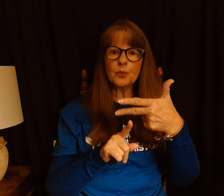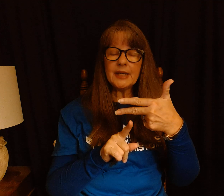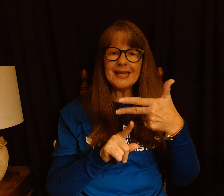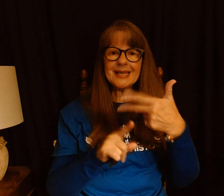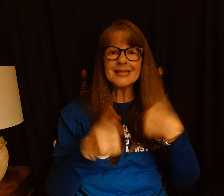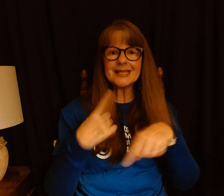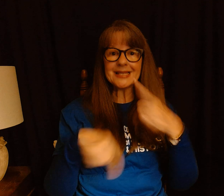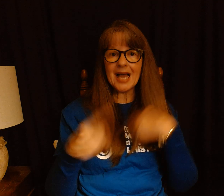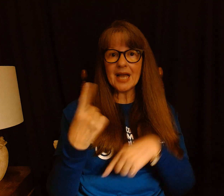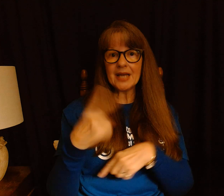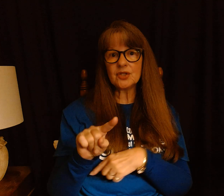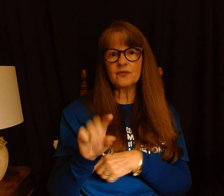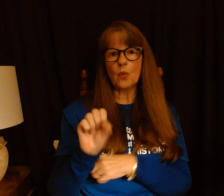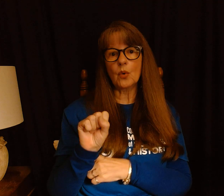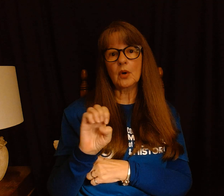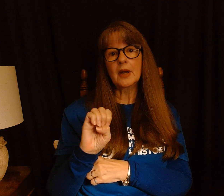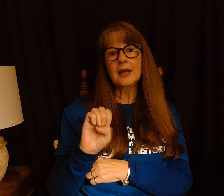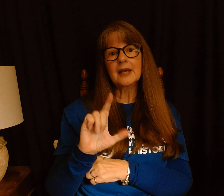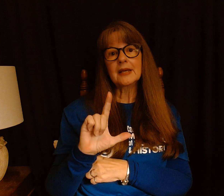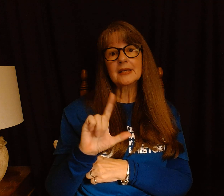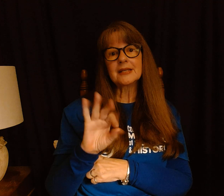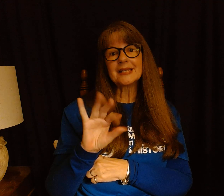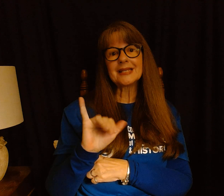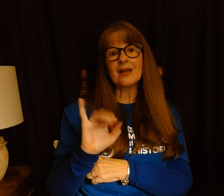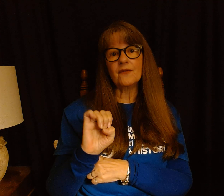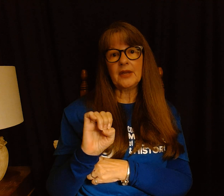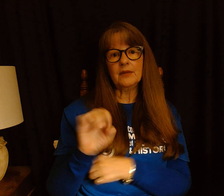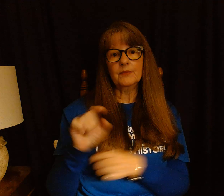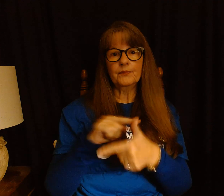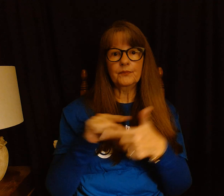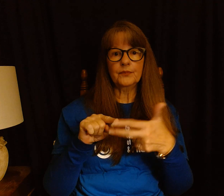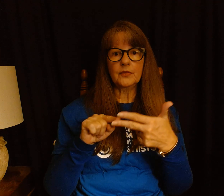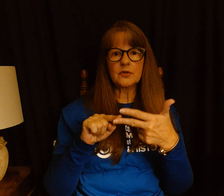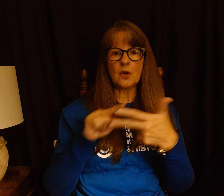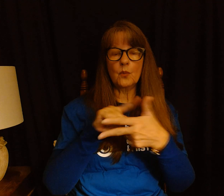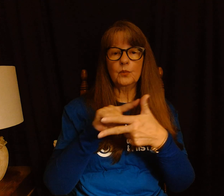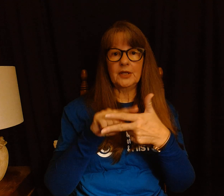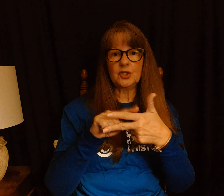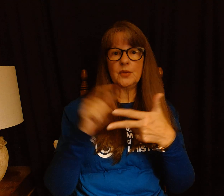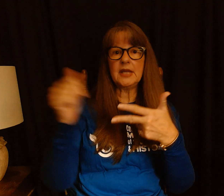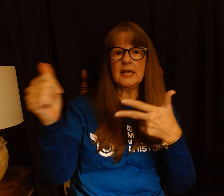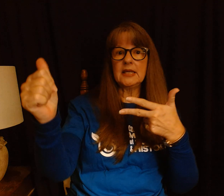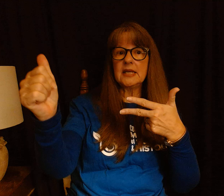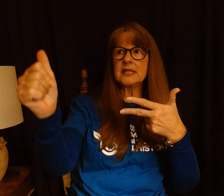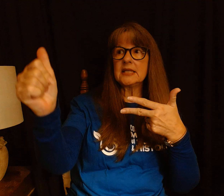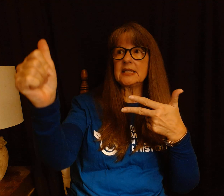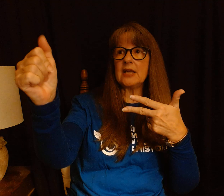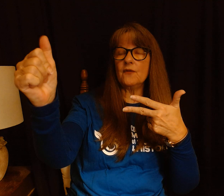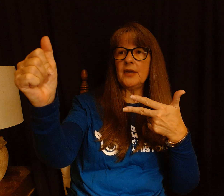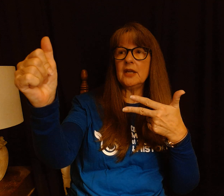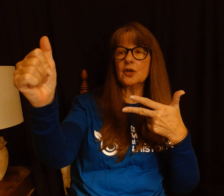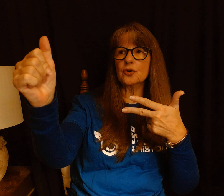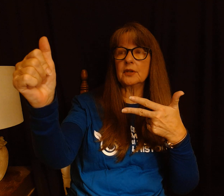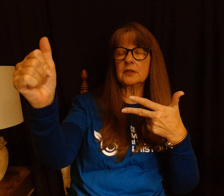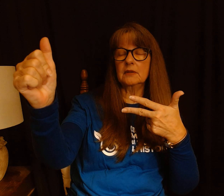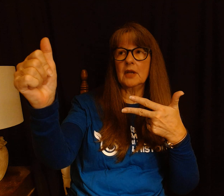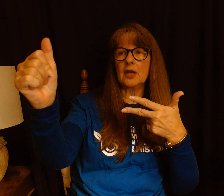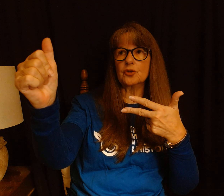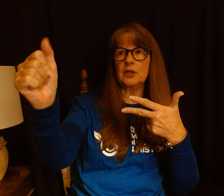3 signs for selfie. So let's do it again. Selfie, because you're clicking